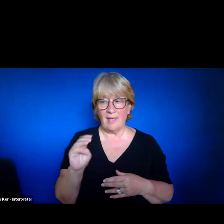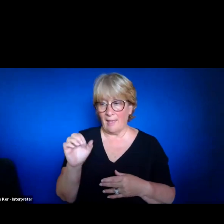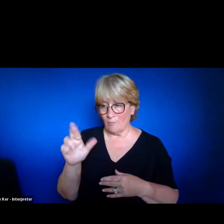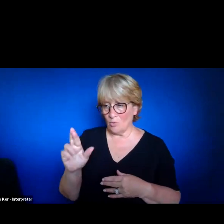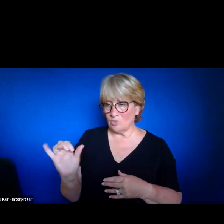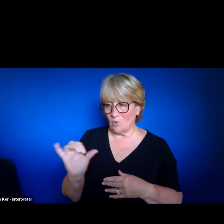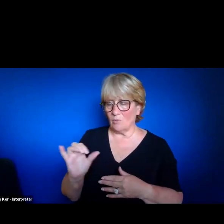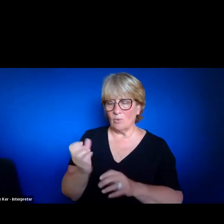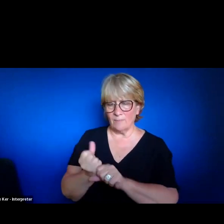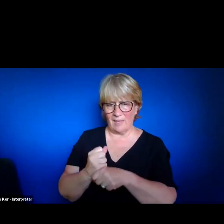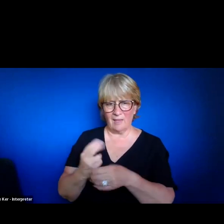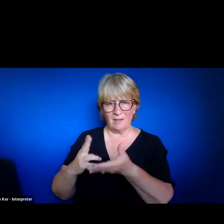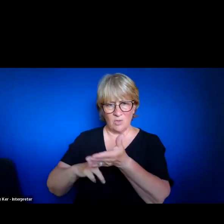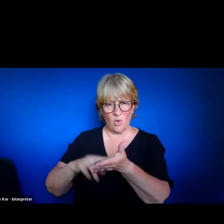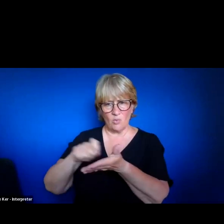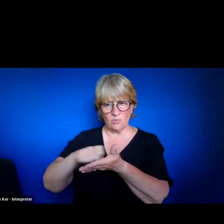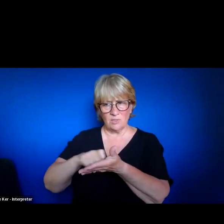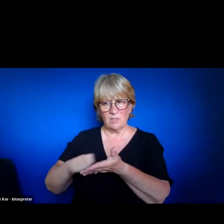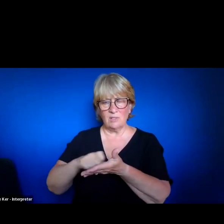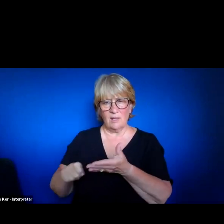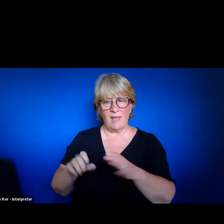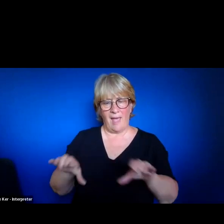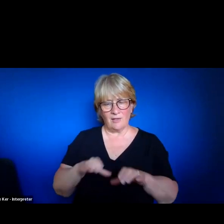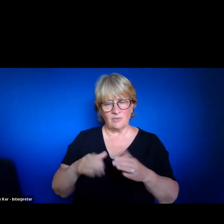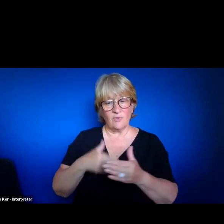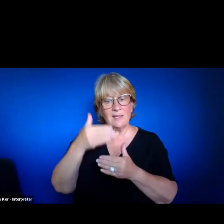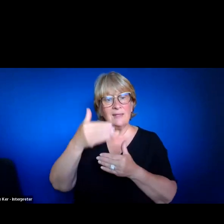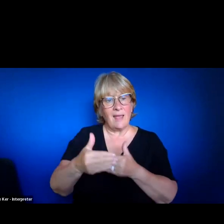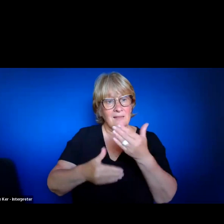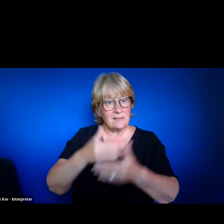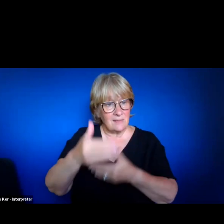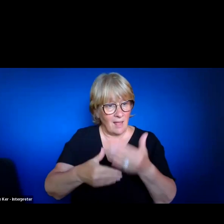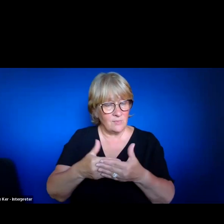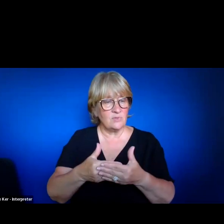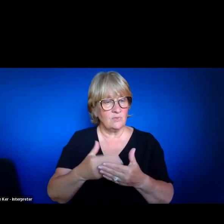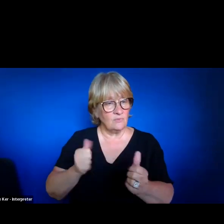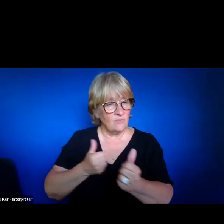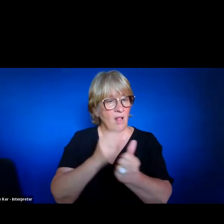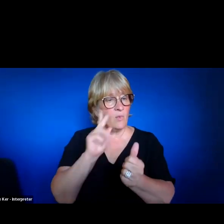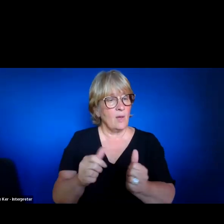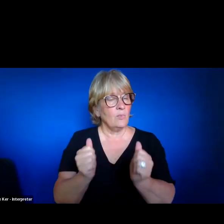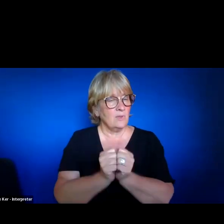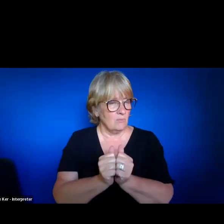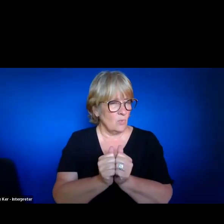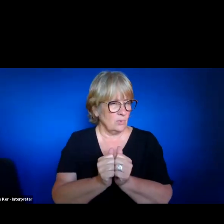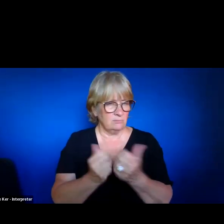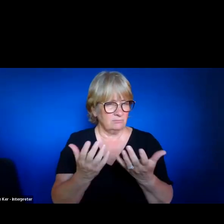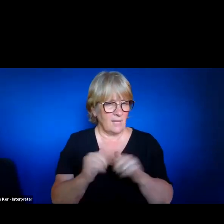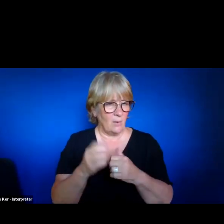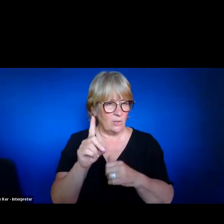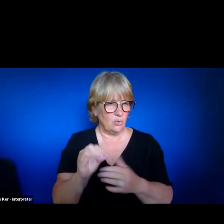make a note in terms of action items and next steps to follow up on more of that detail and framework for how we do that. So thanks for raising